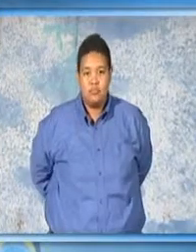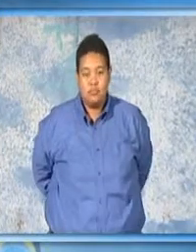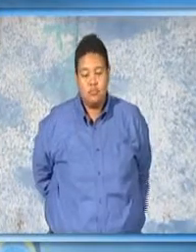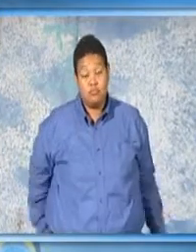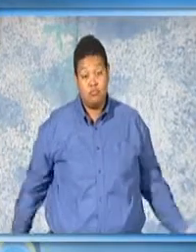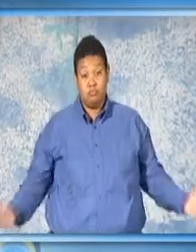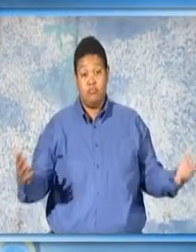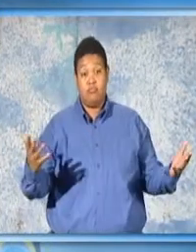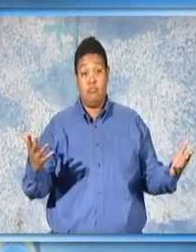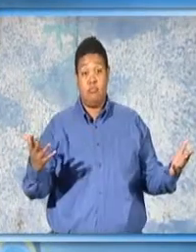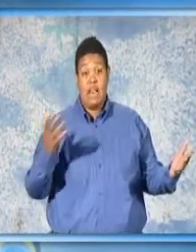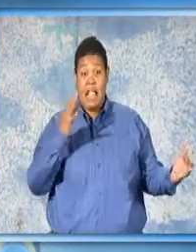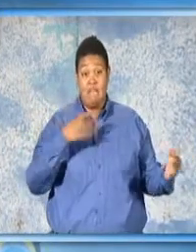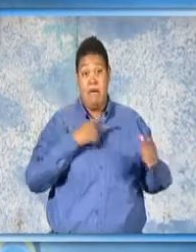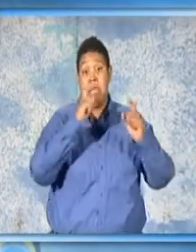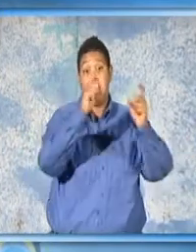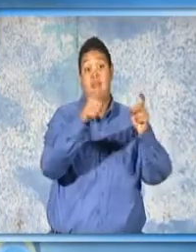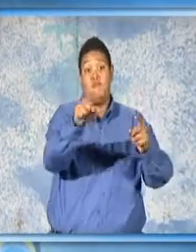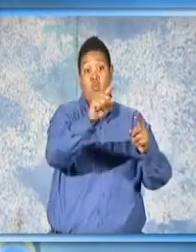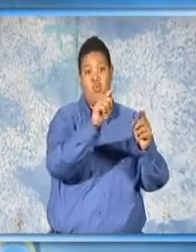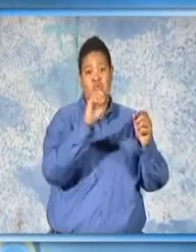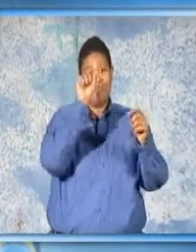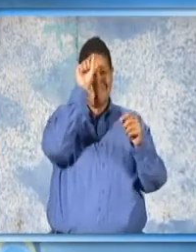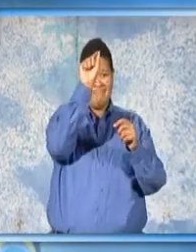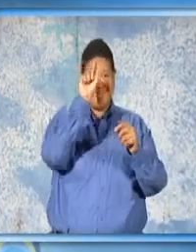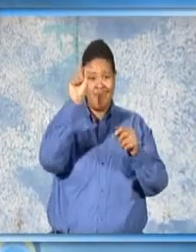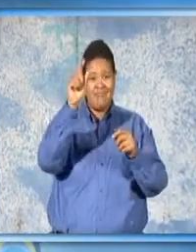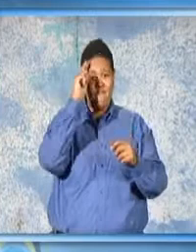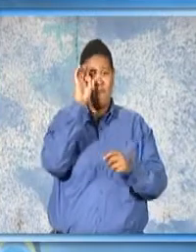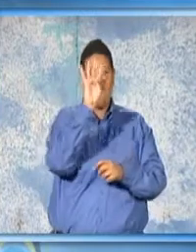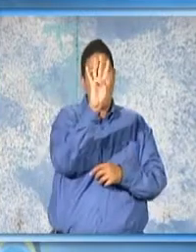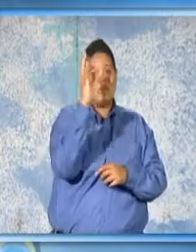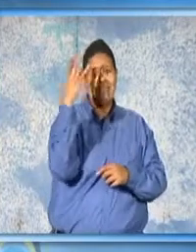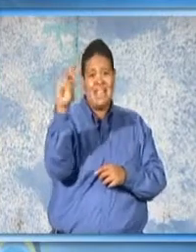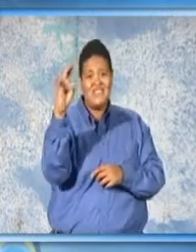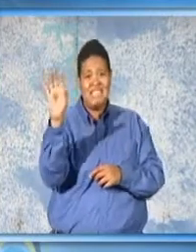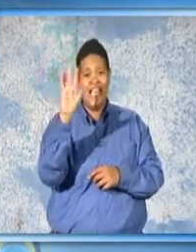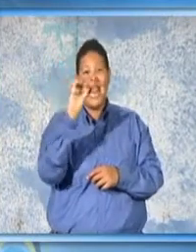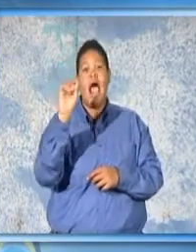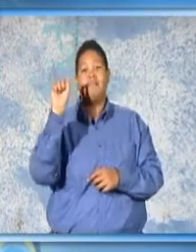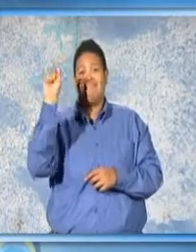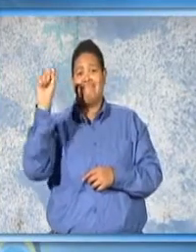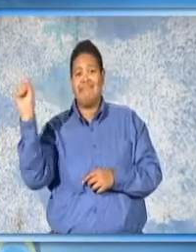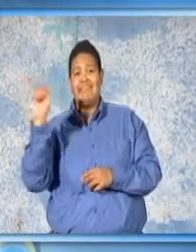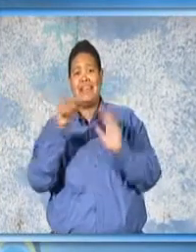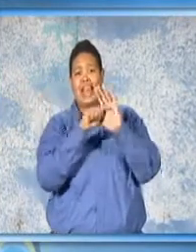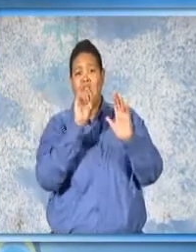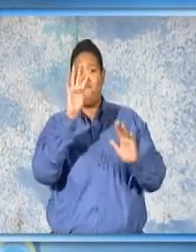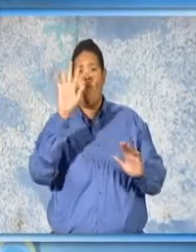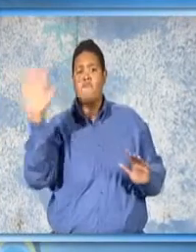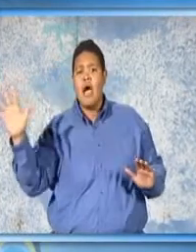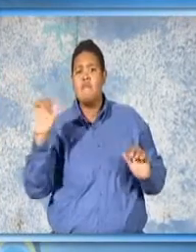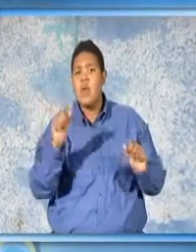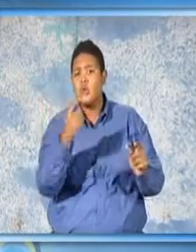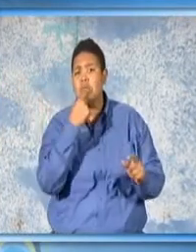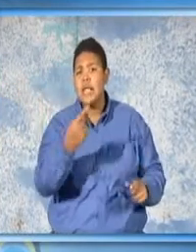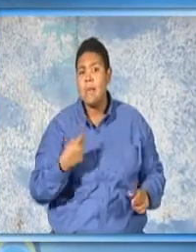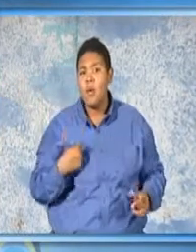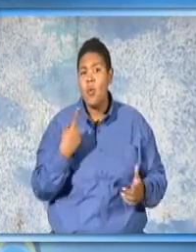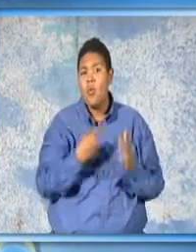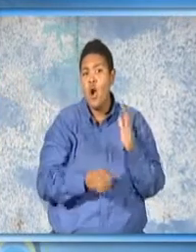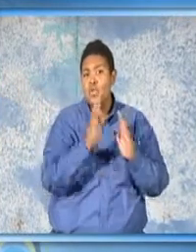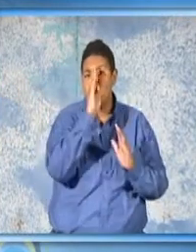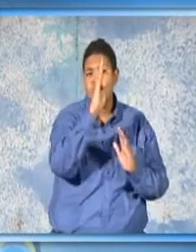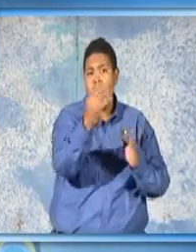So, if I give you the coordinates 4, 17 and negative 4, 5, can you tell me what the equation of the straight line